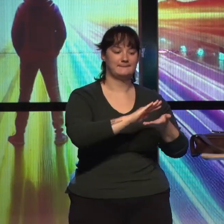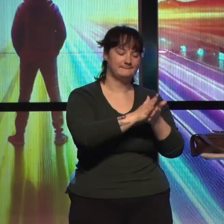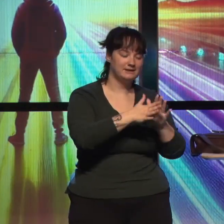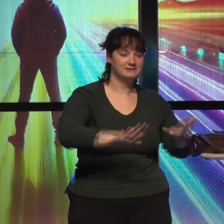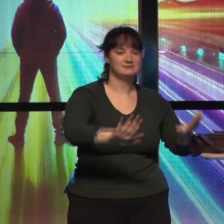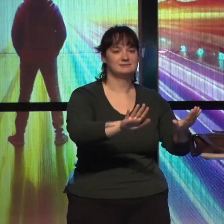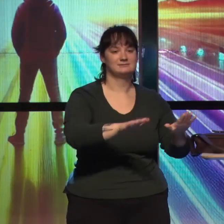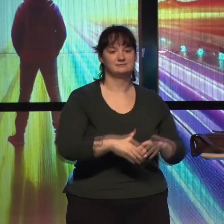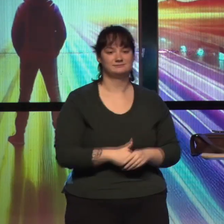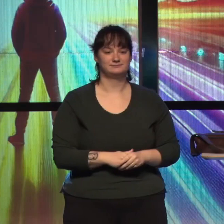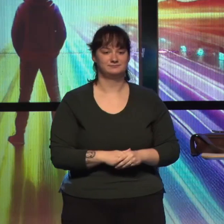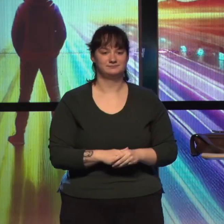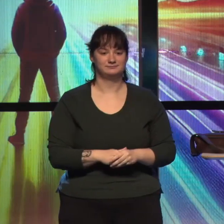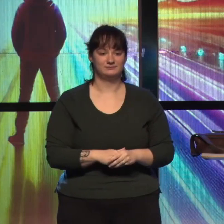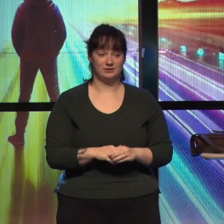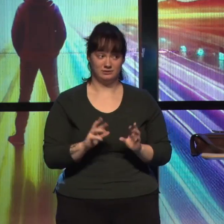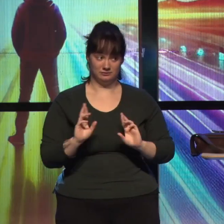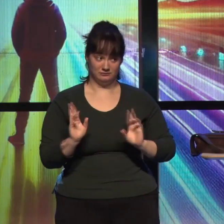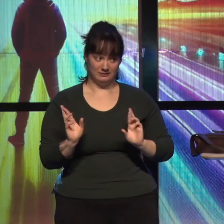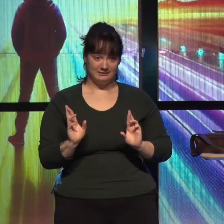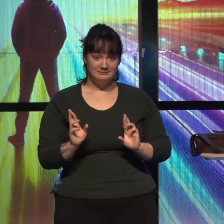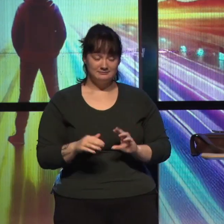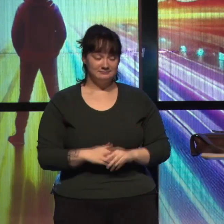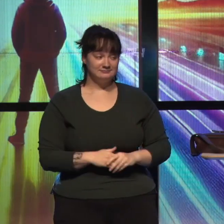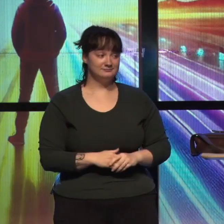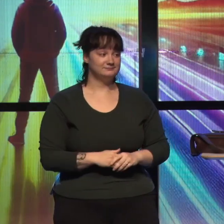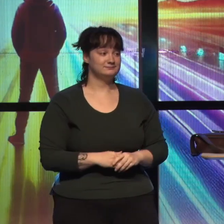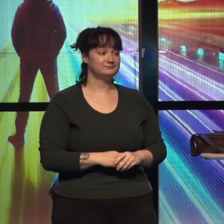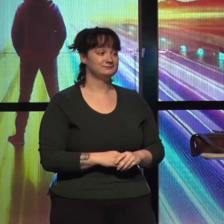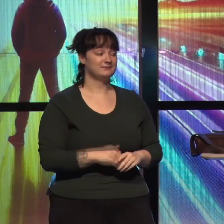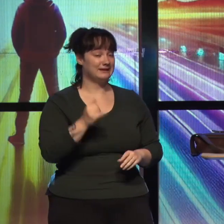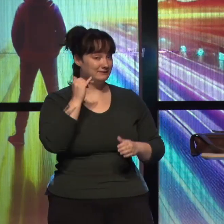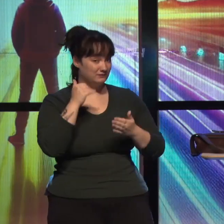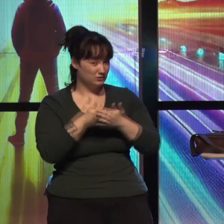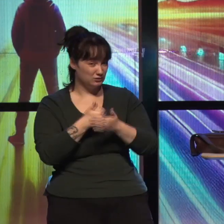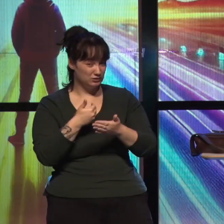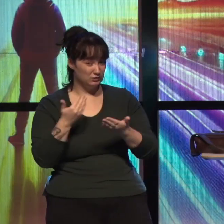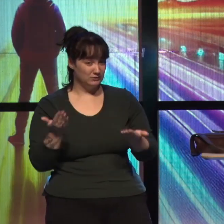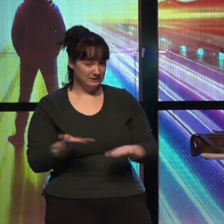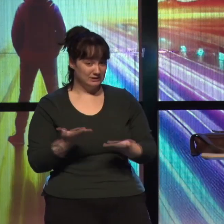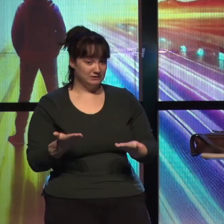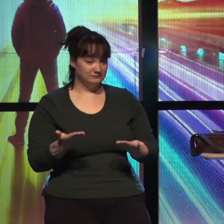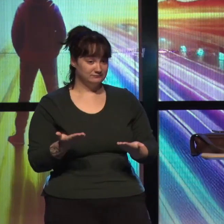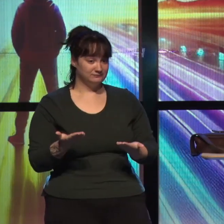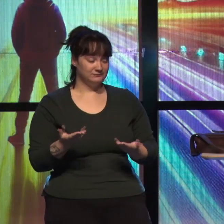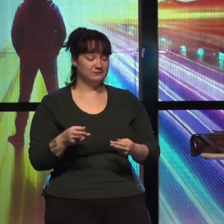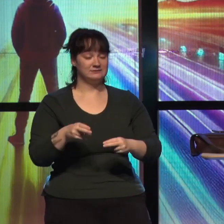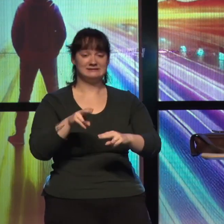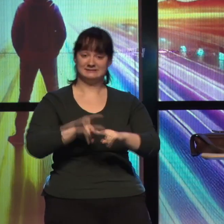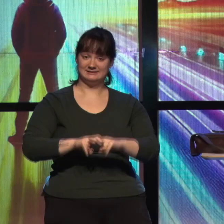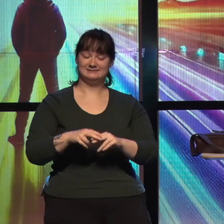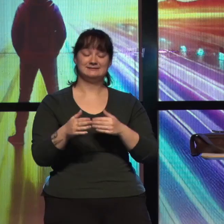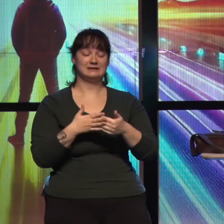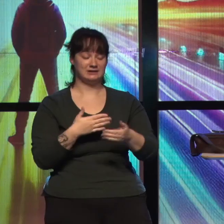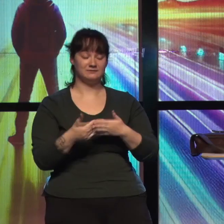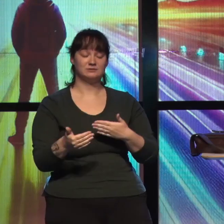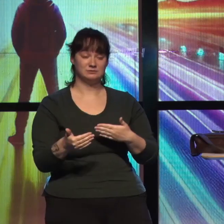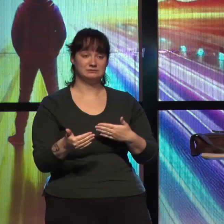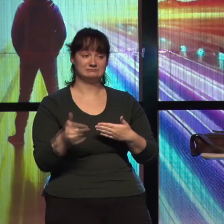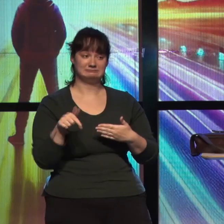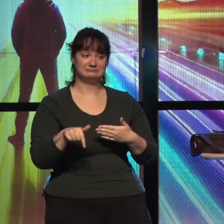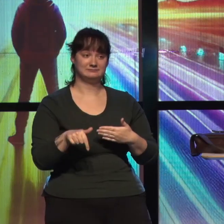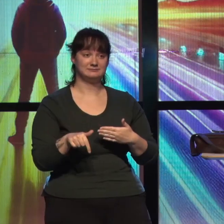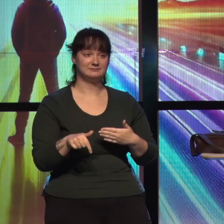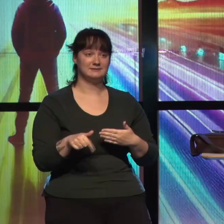seatbelts today? Now, if you're a guest this morning, I just want you to know we're going to be here a hot minute, okay? So we usually end